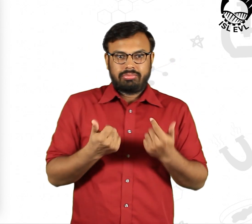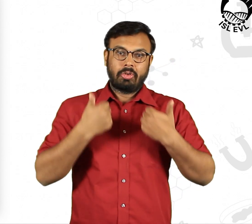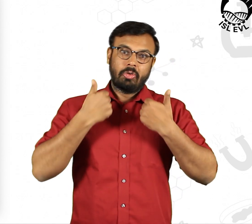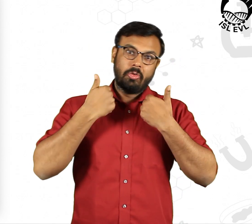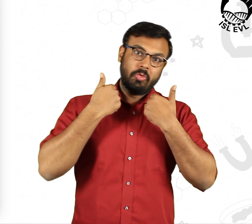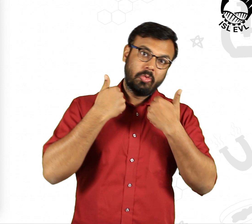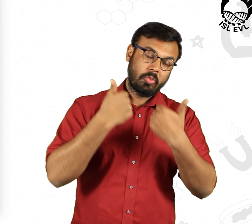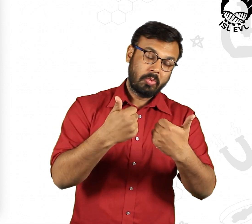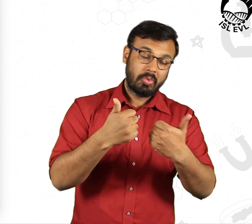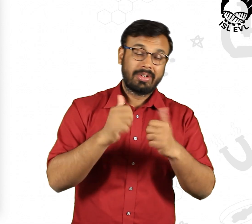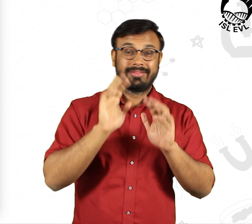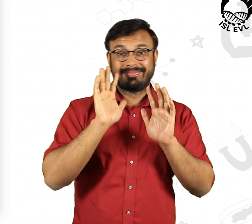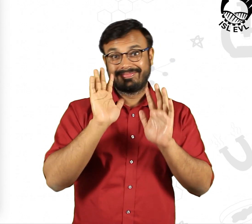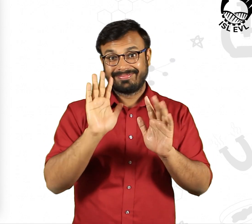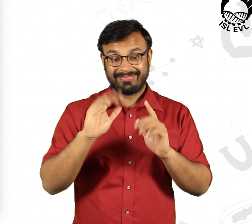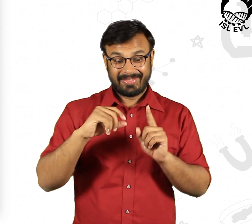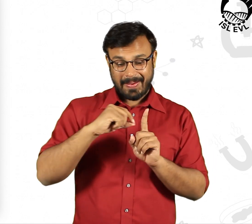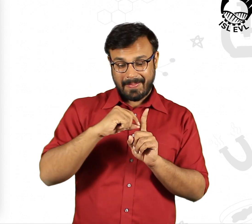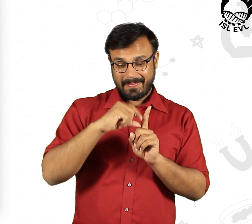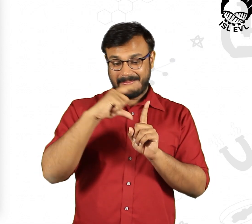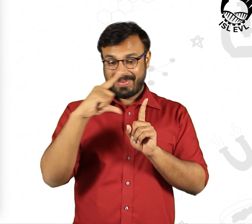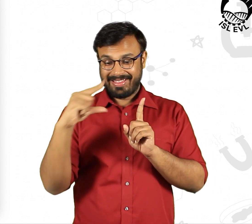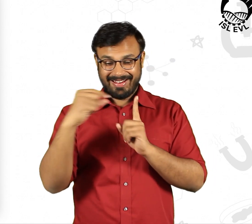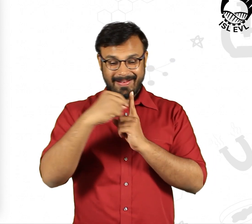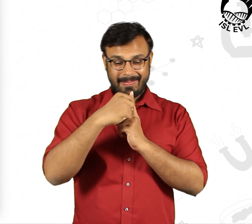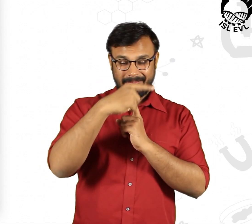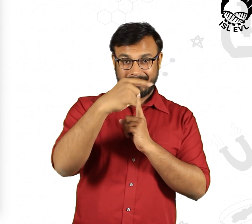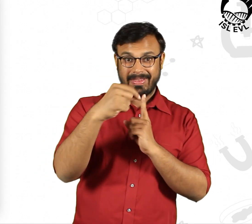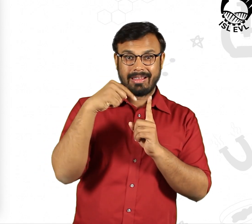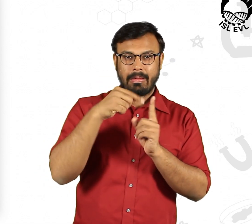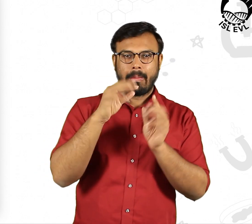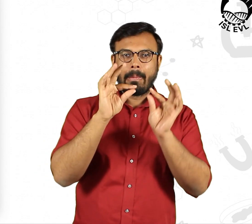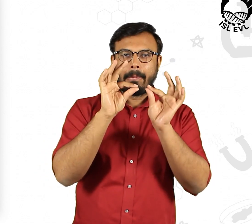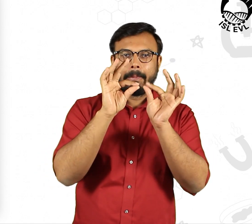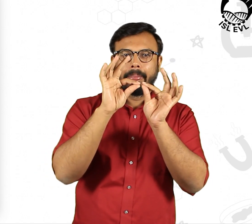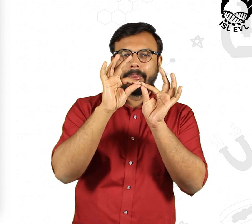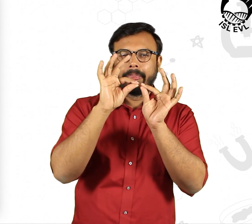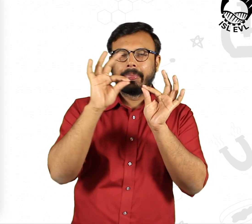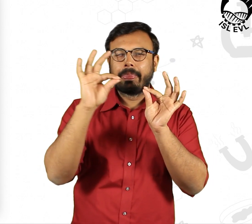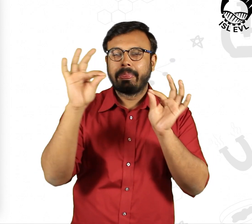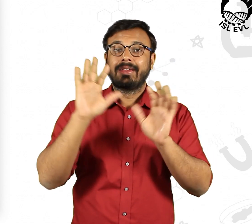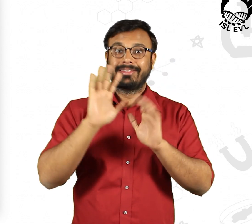Usually, these species have thin leaves and light wood.